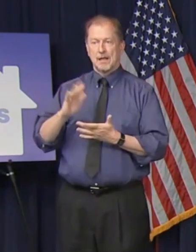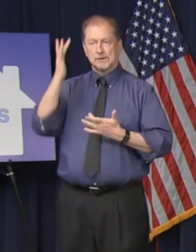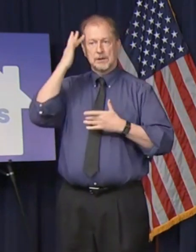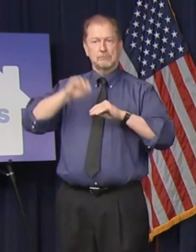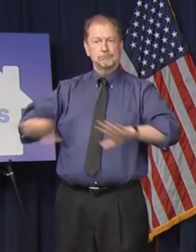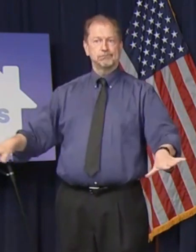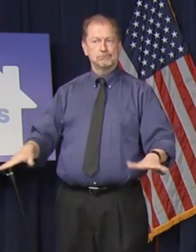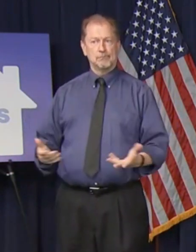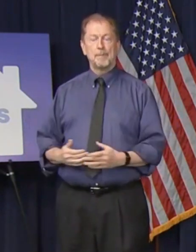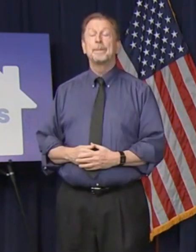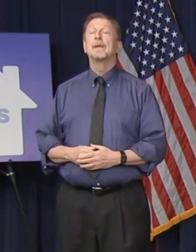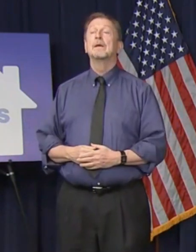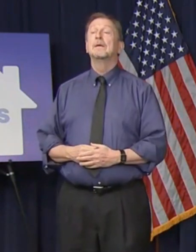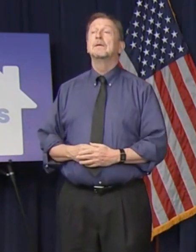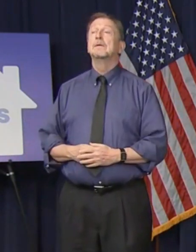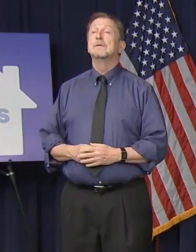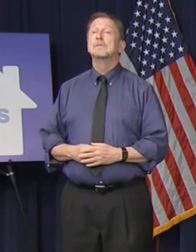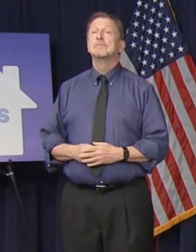original,